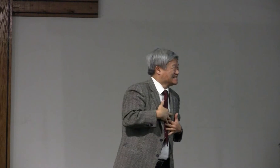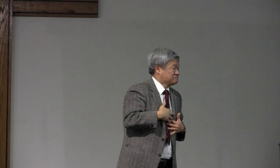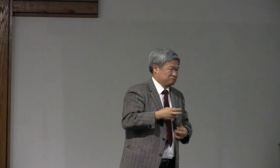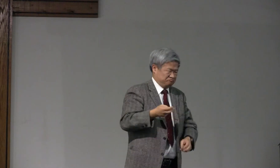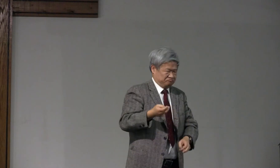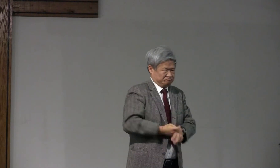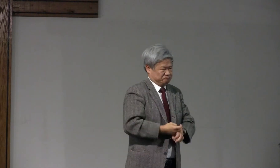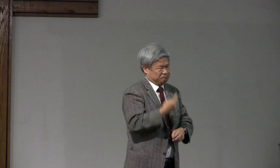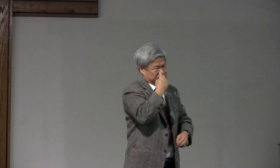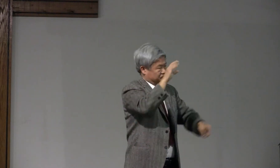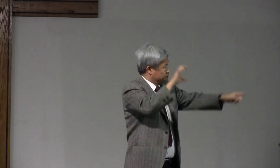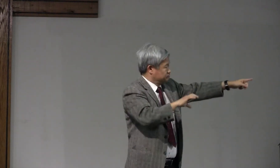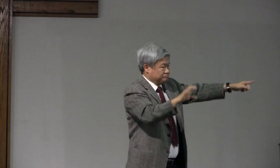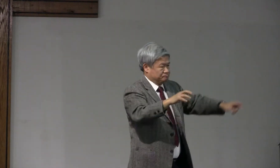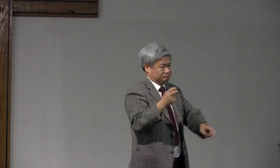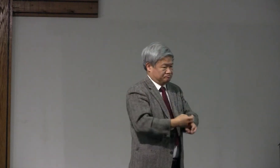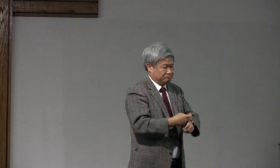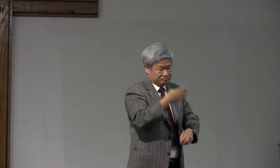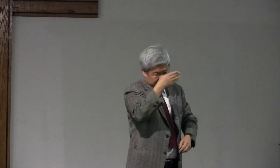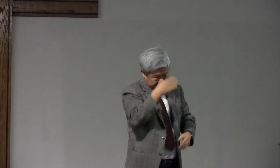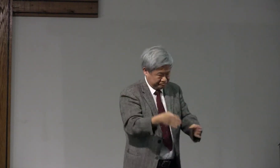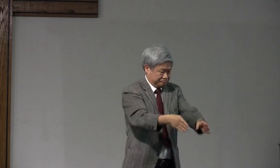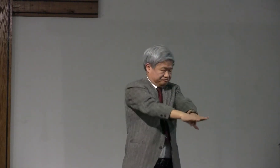you don't show the world